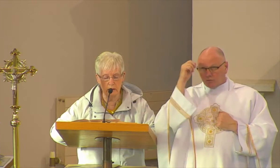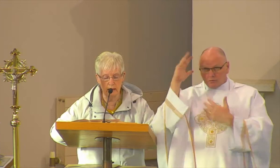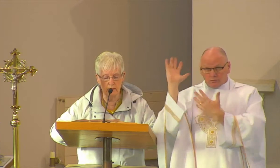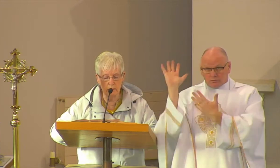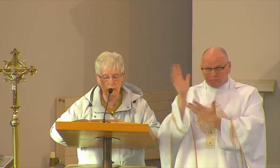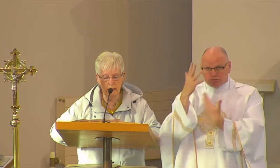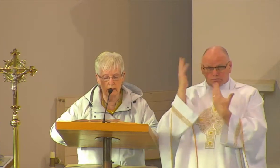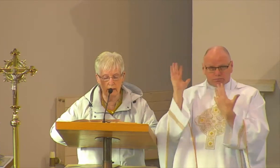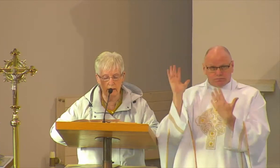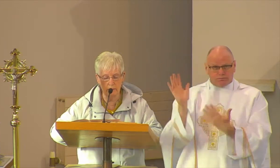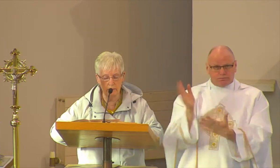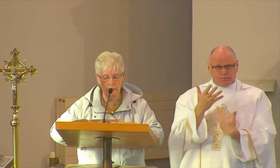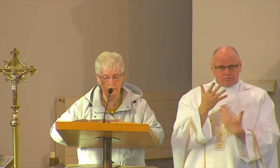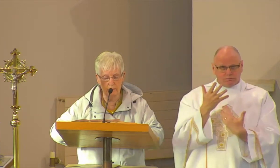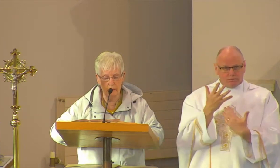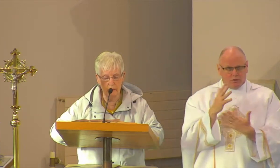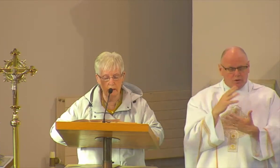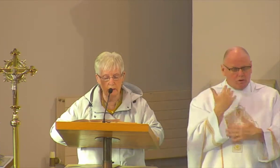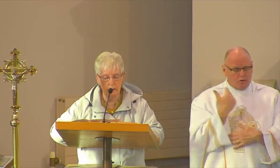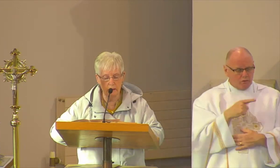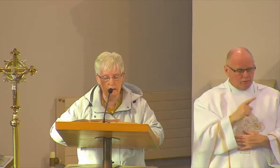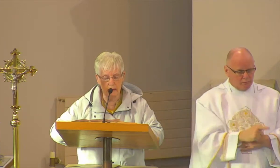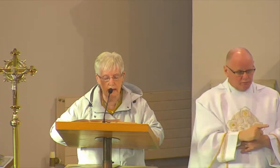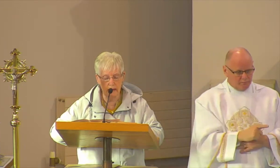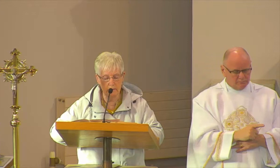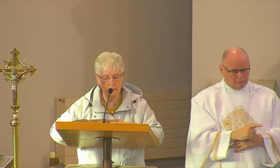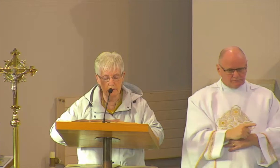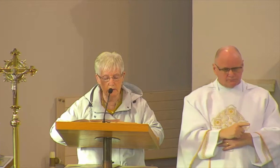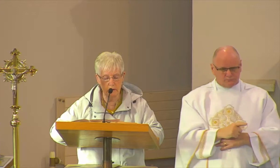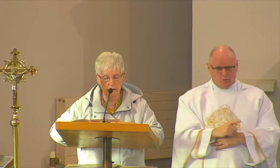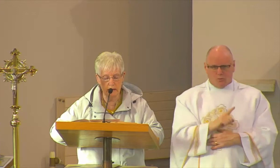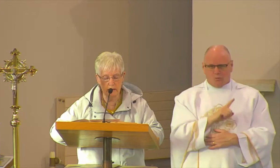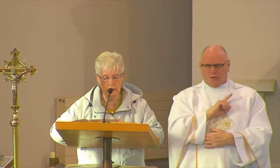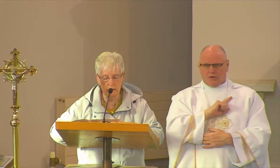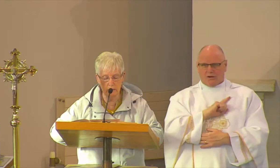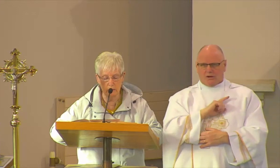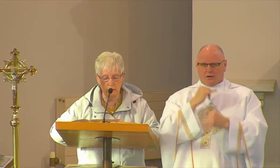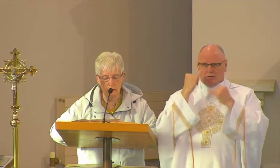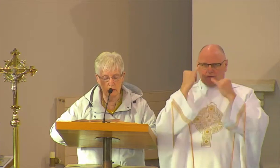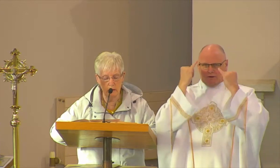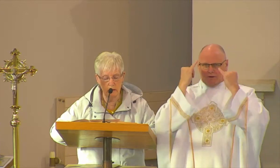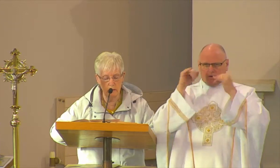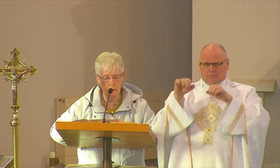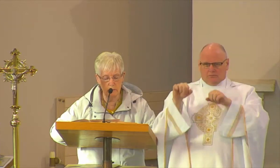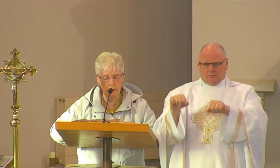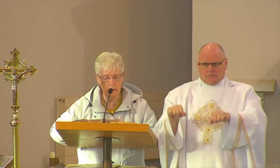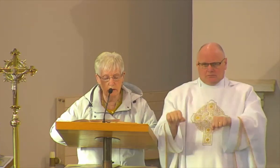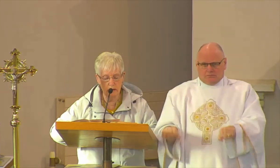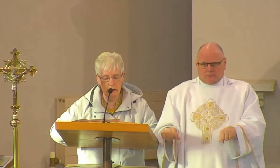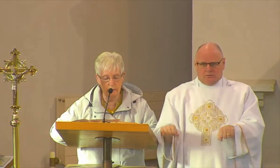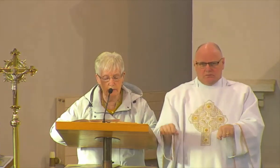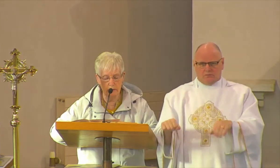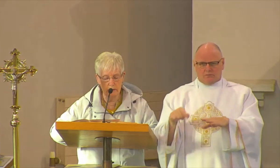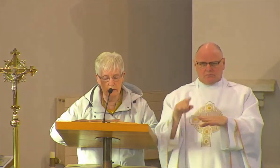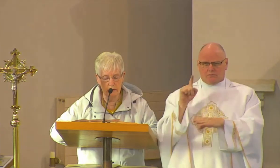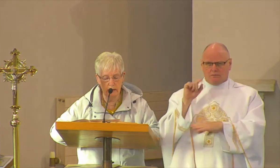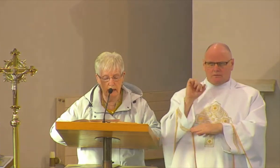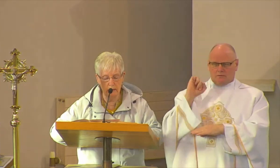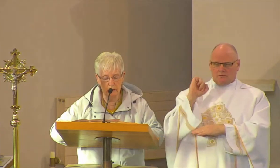ever plague them, because the Lamb who is at the throne will be their shepherd and will lead